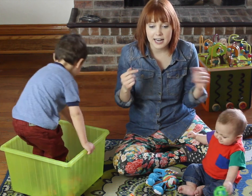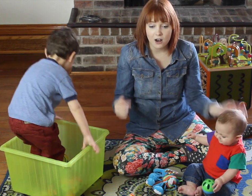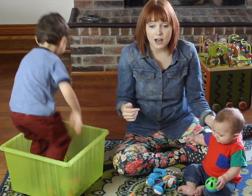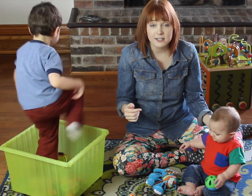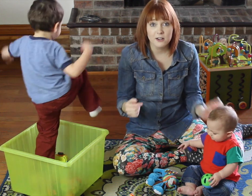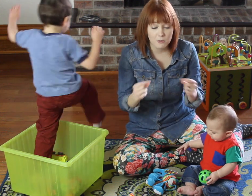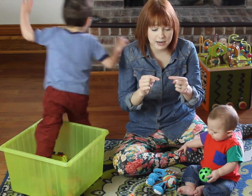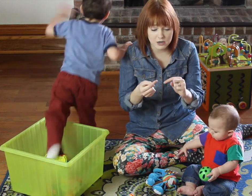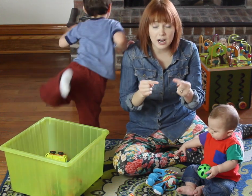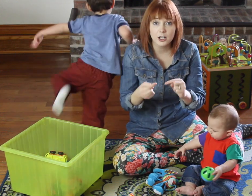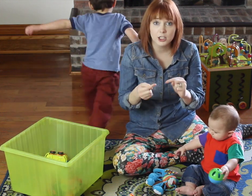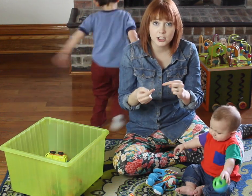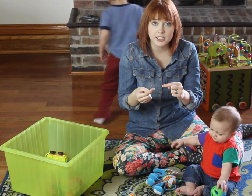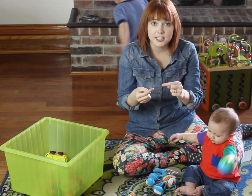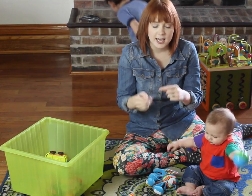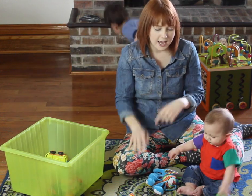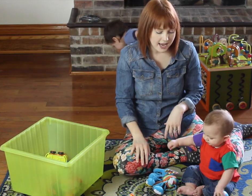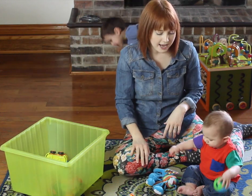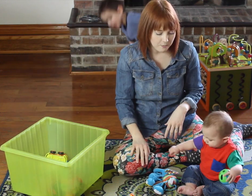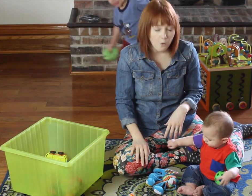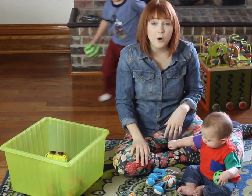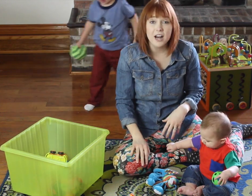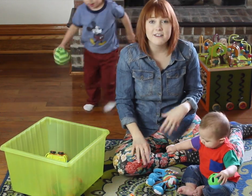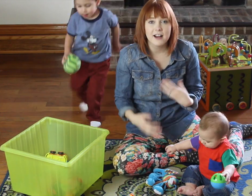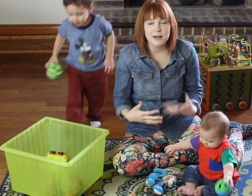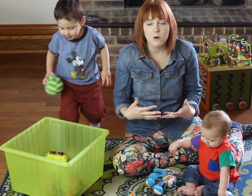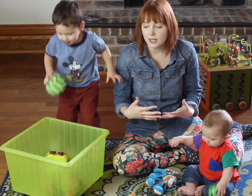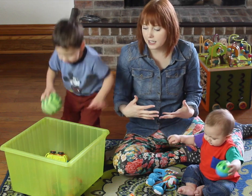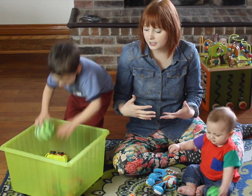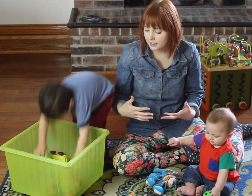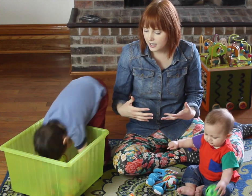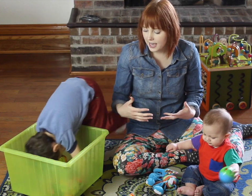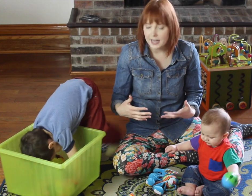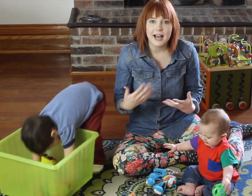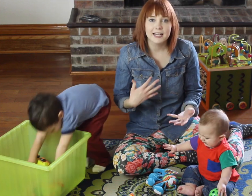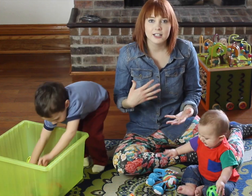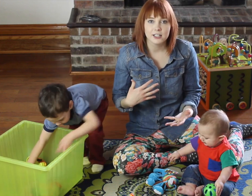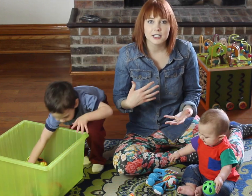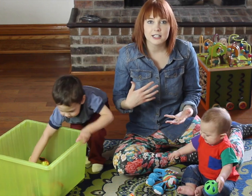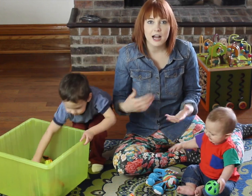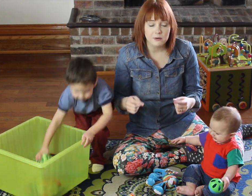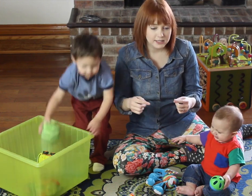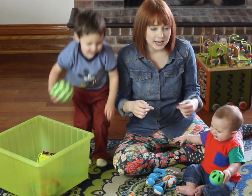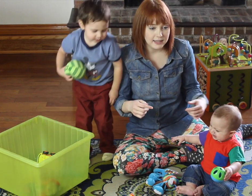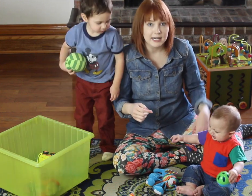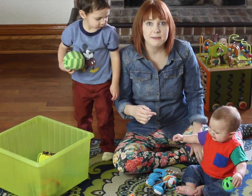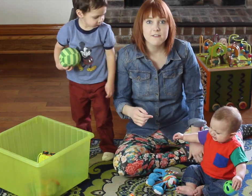say, oh buddy, you got hurt. Or if I'm walking and I get hurt, then I will say, like I hit my